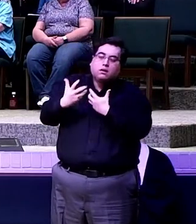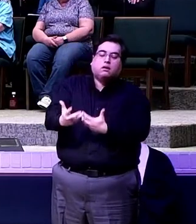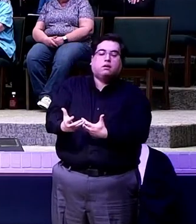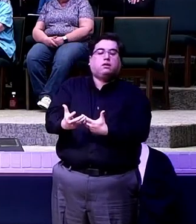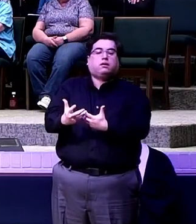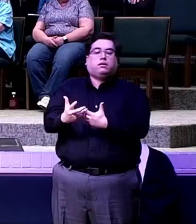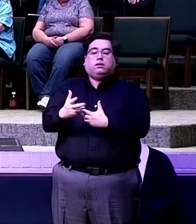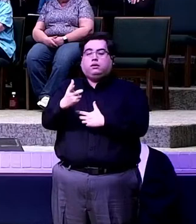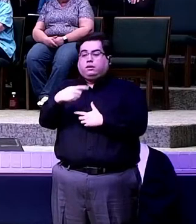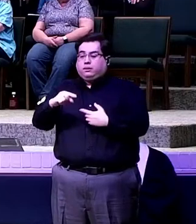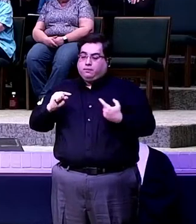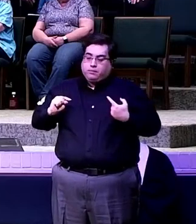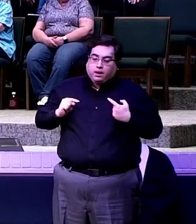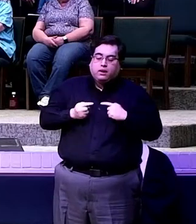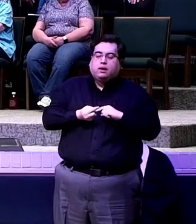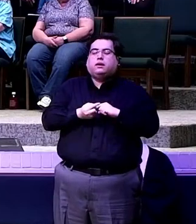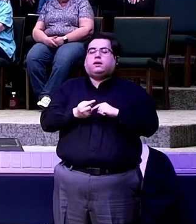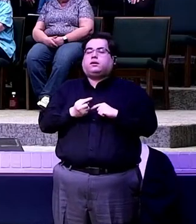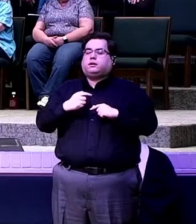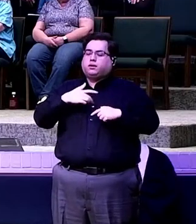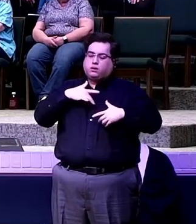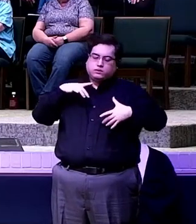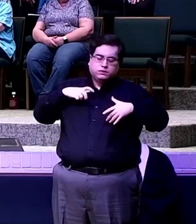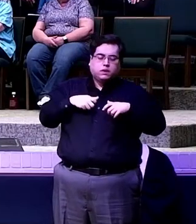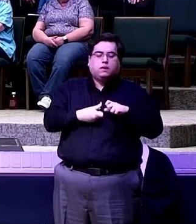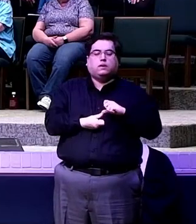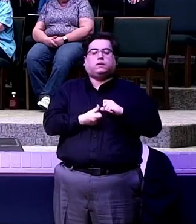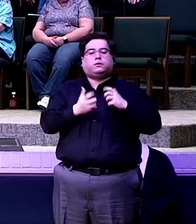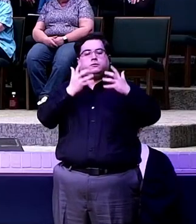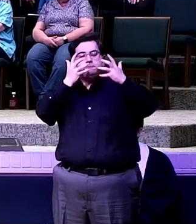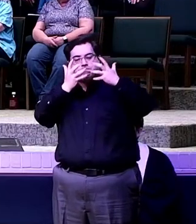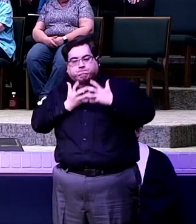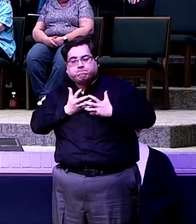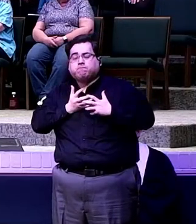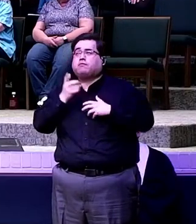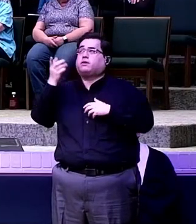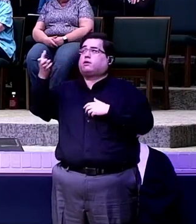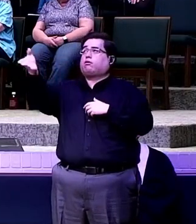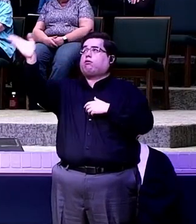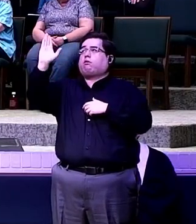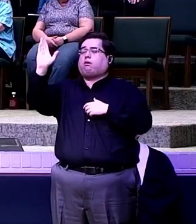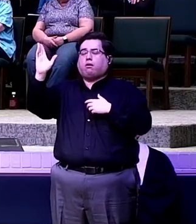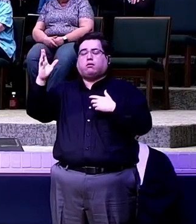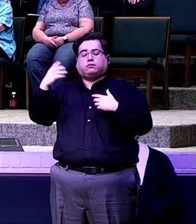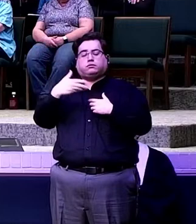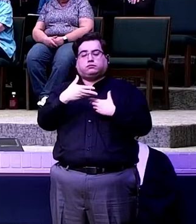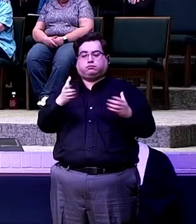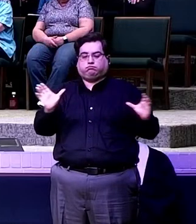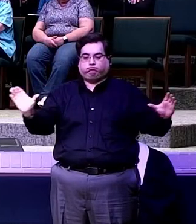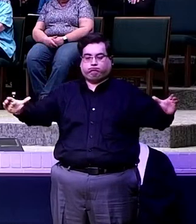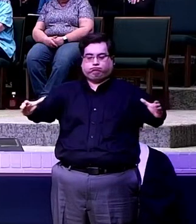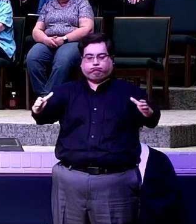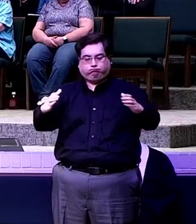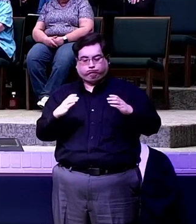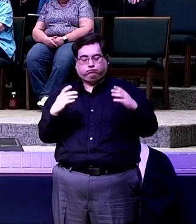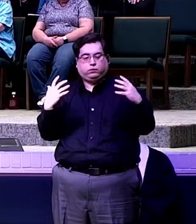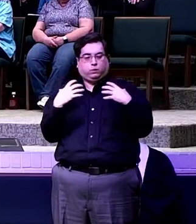and God welcomes us with our sorrow, and God heals those who've been left for